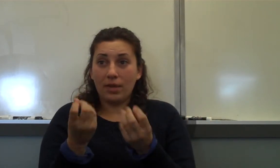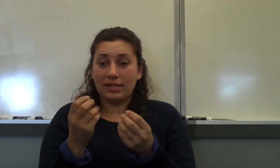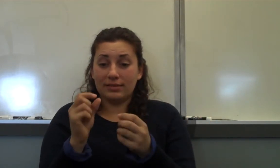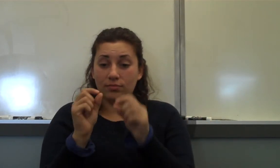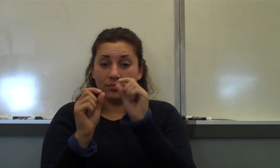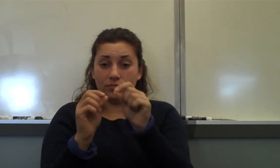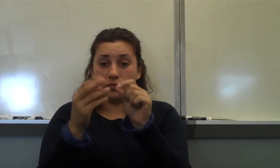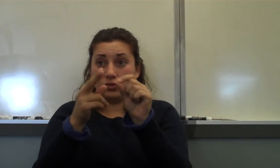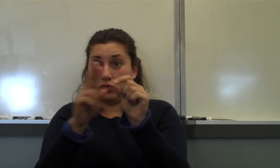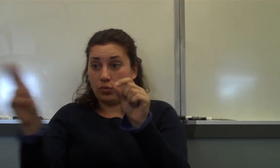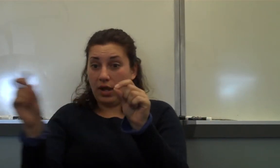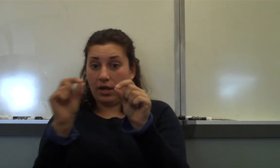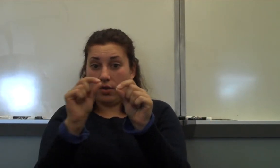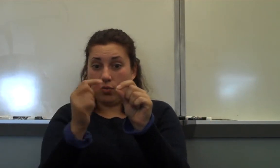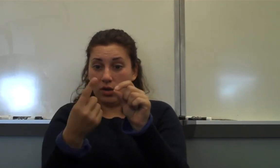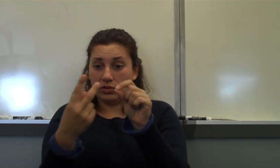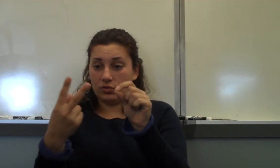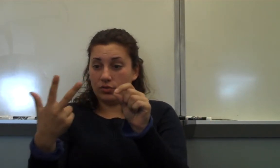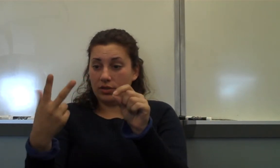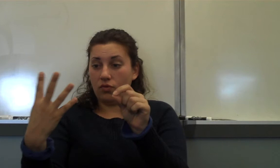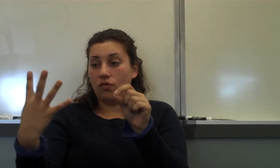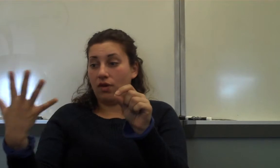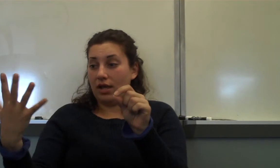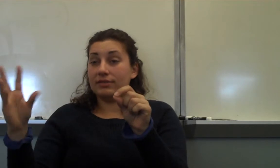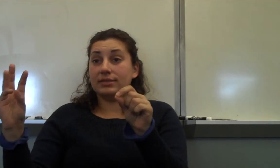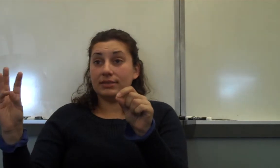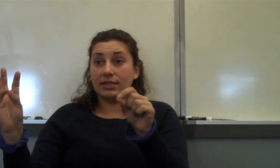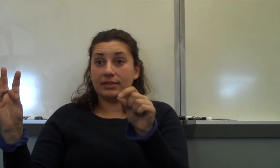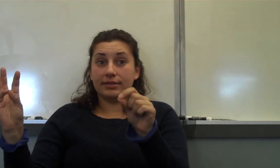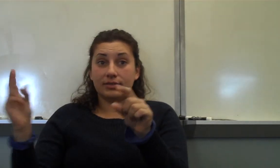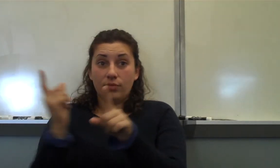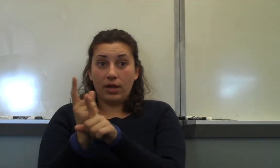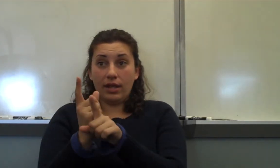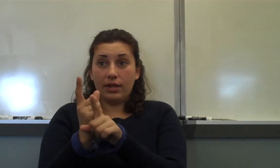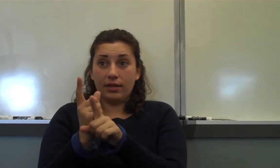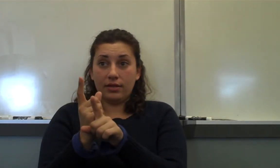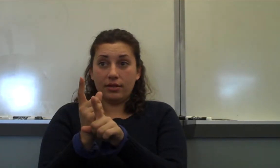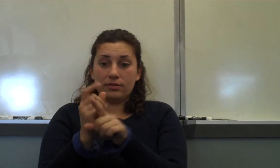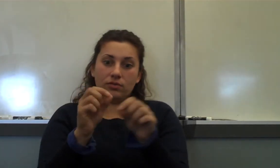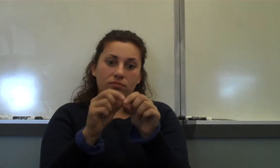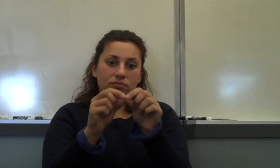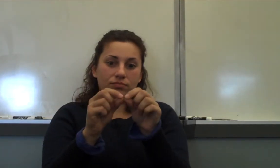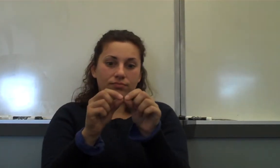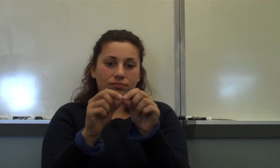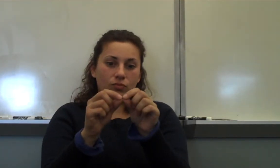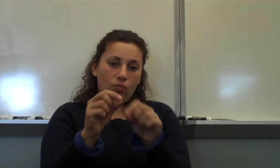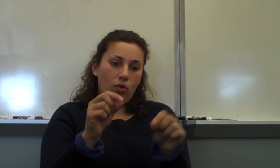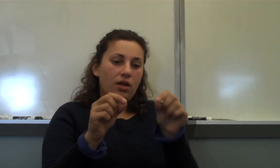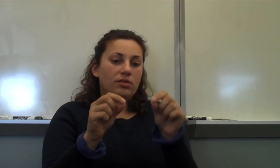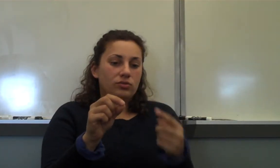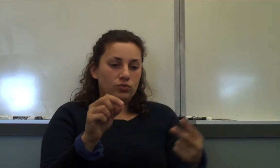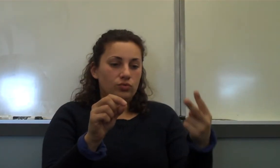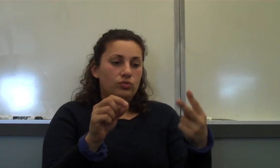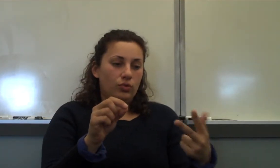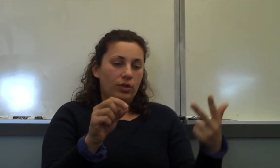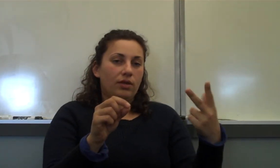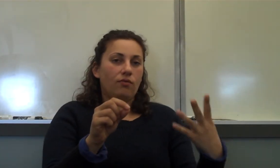of 10. 1, 2, 3, 4, 5, 6. 1, 2, 3, 4, 5, 6.